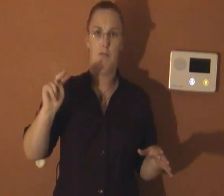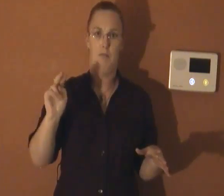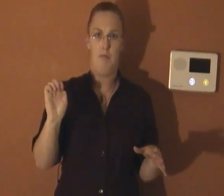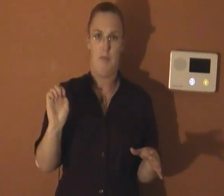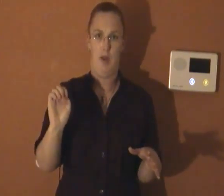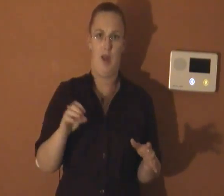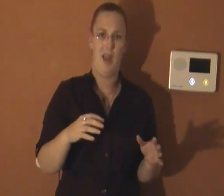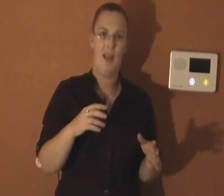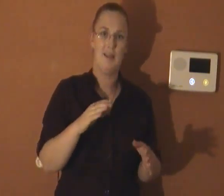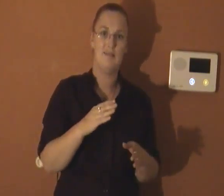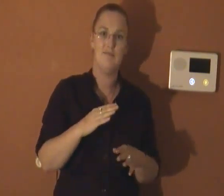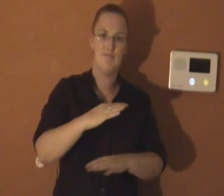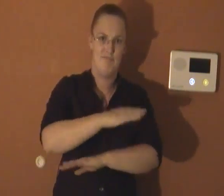have their breakfast and lunch.